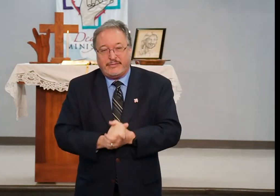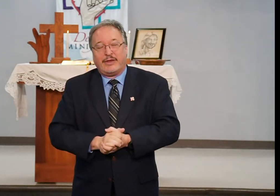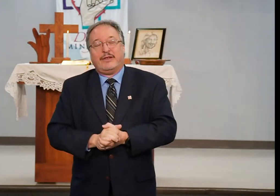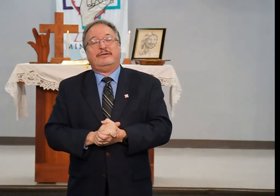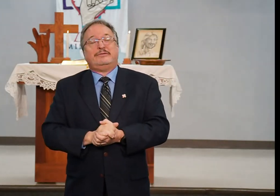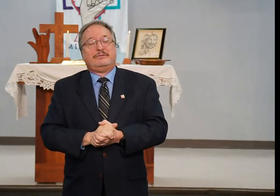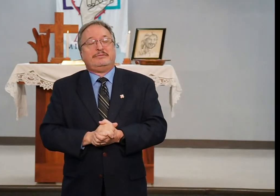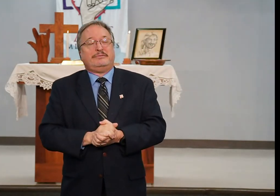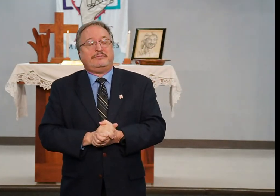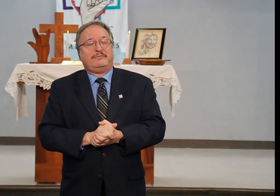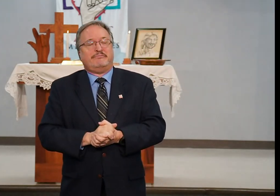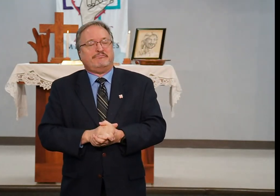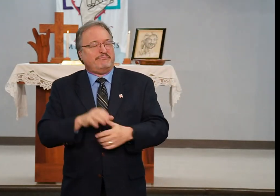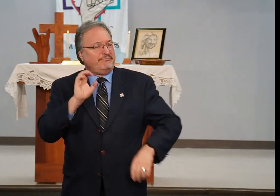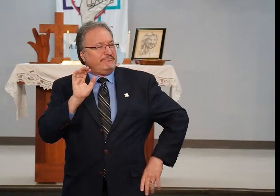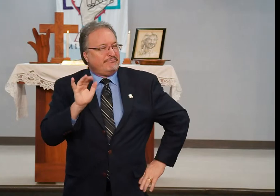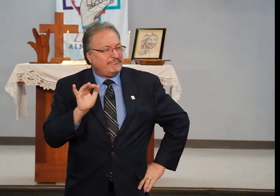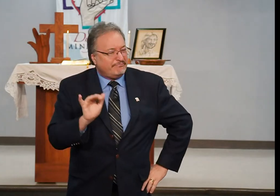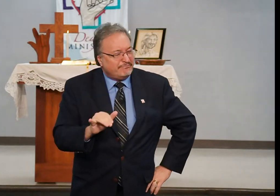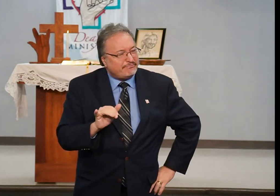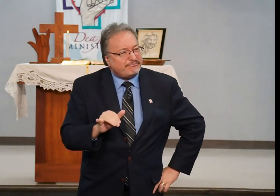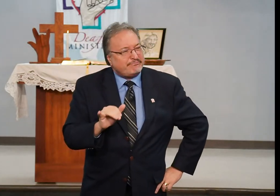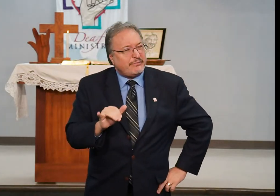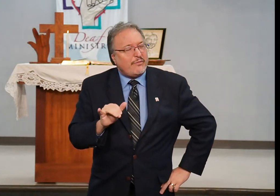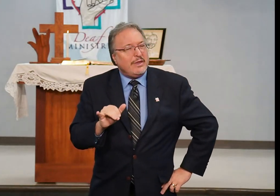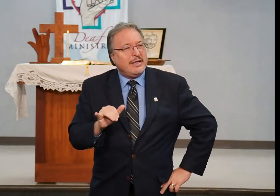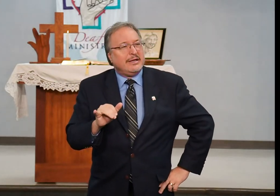him again, and next time you see him, you'll recognize Jose.